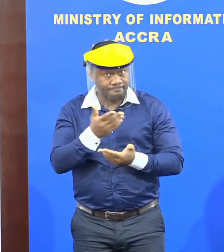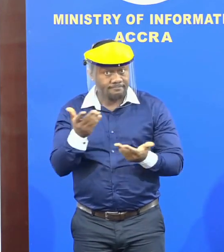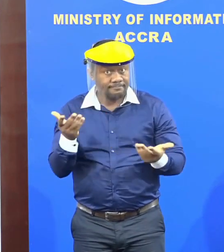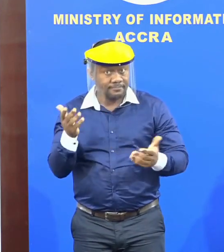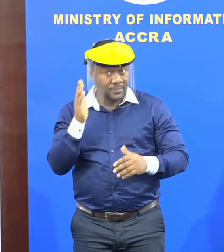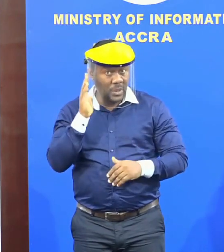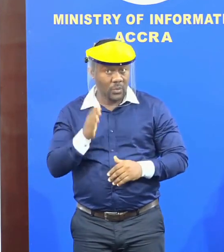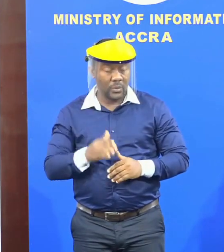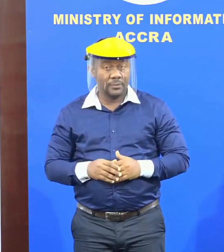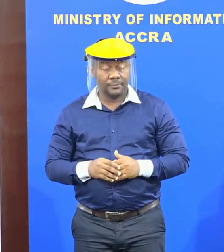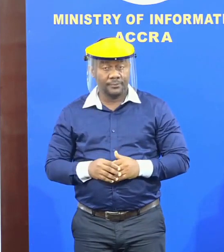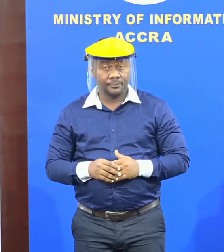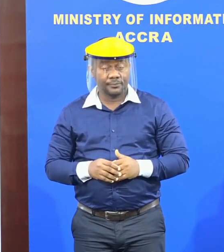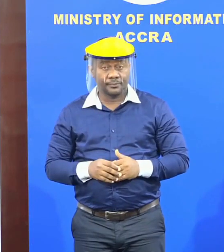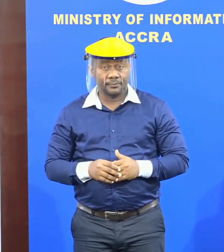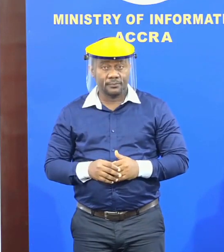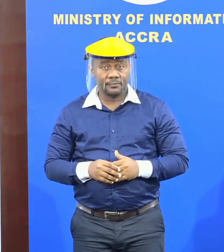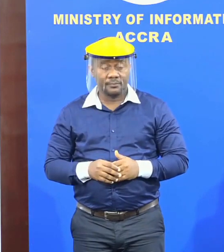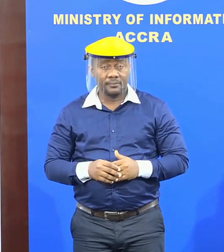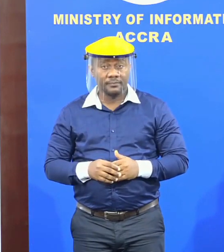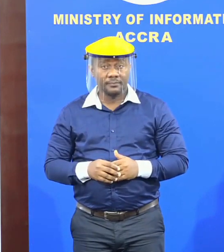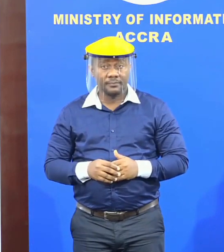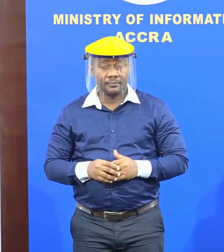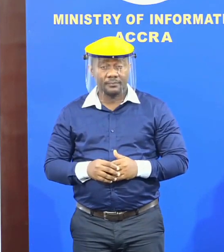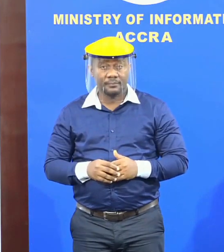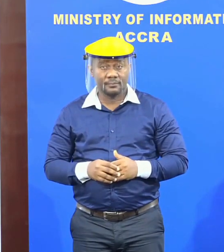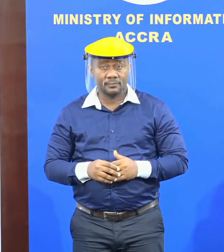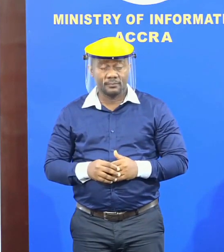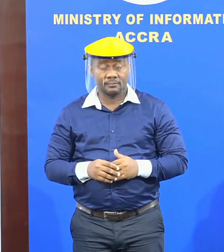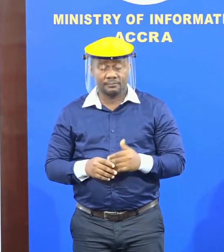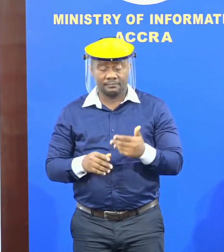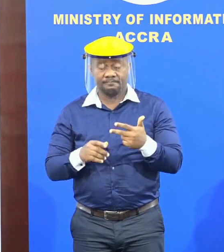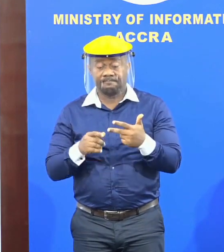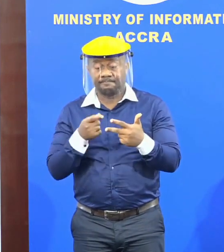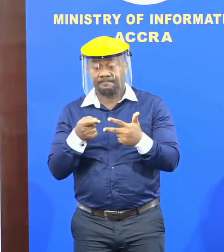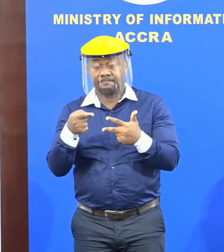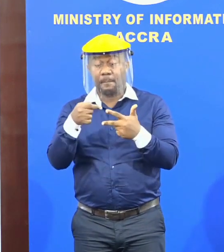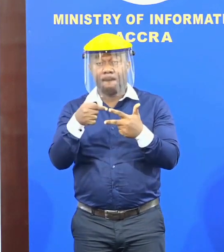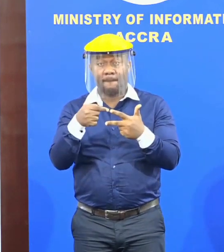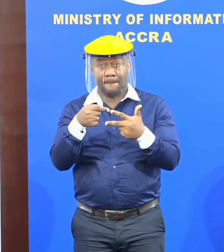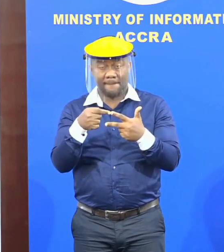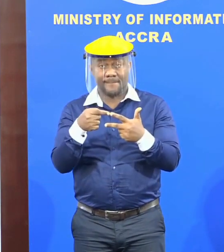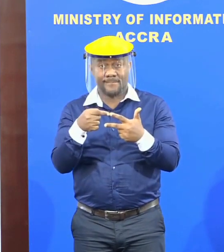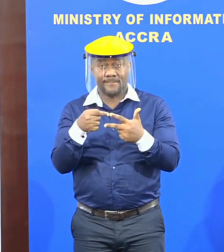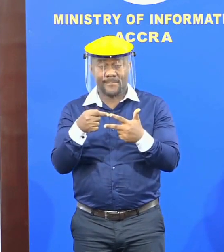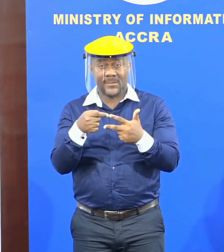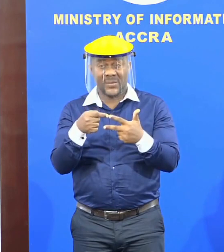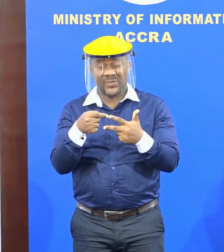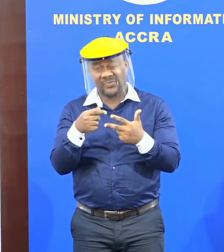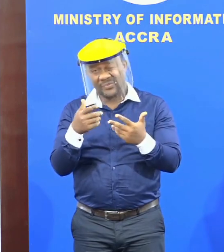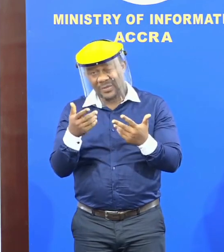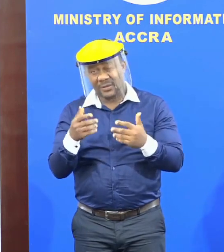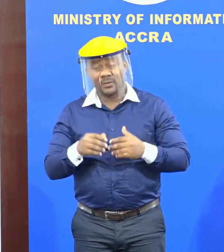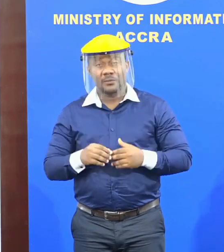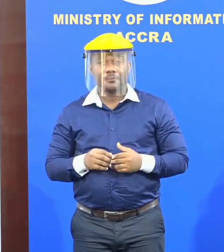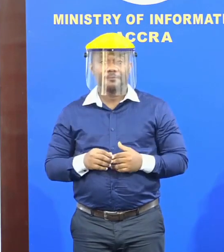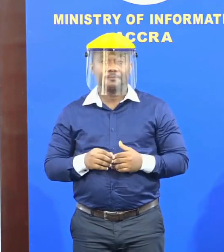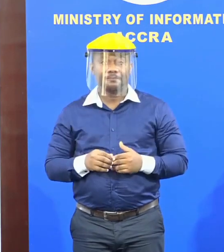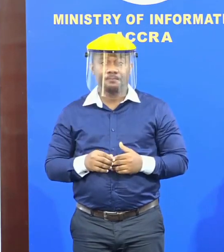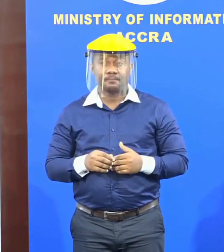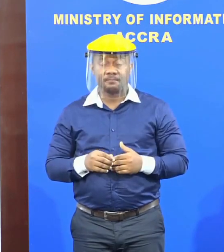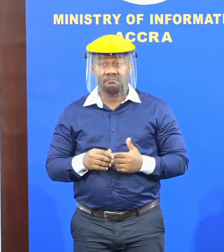with us. Right before then, the second brief will be on some changes to our